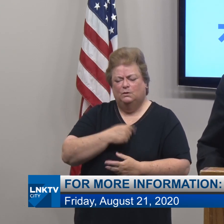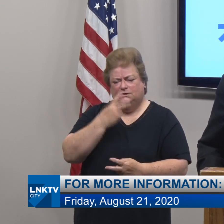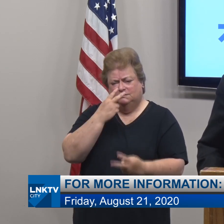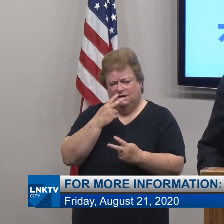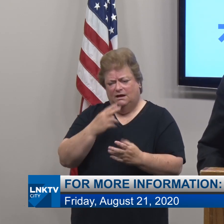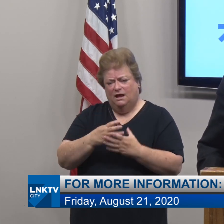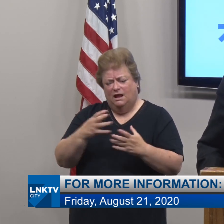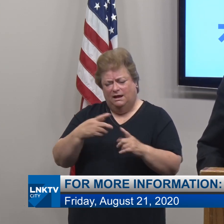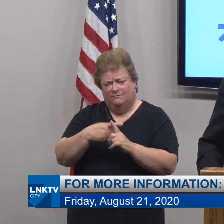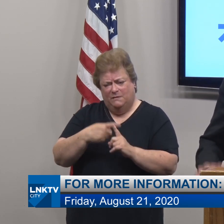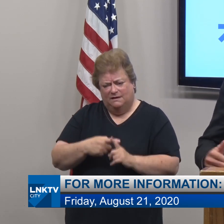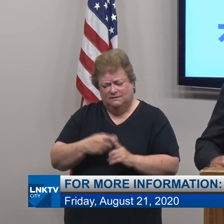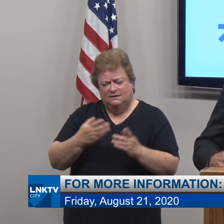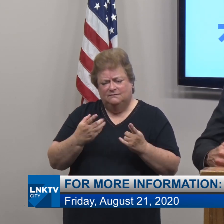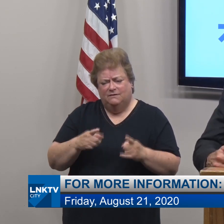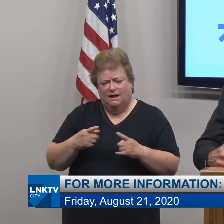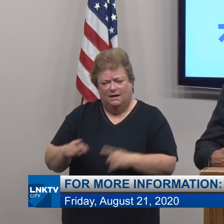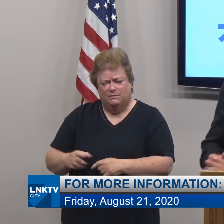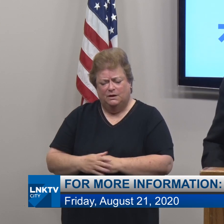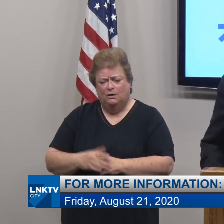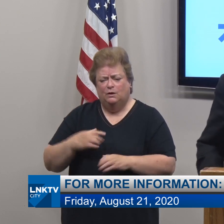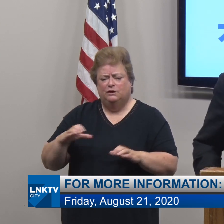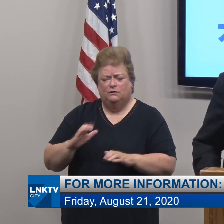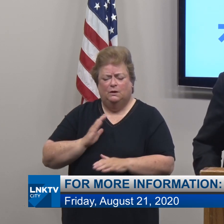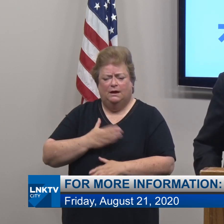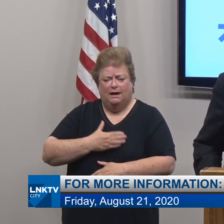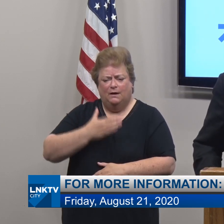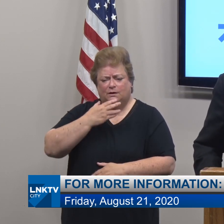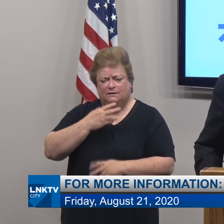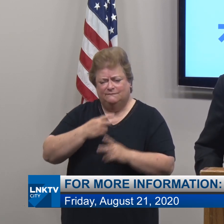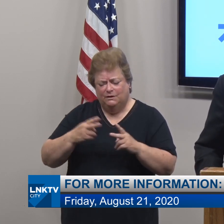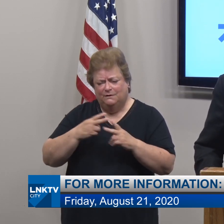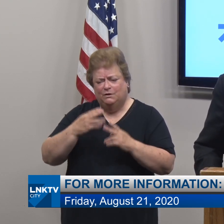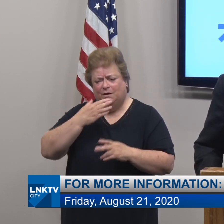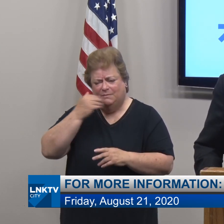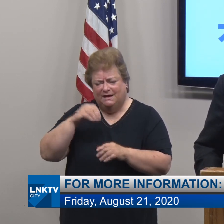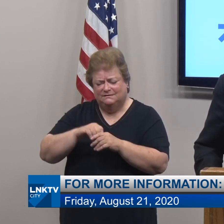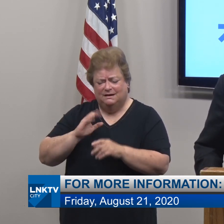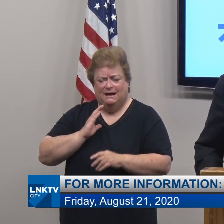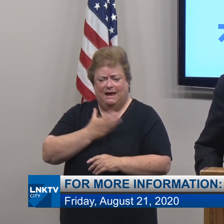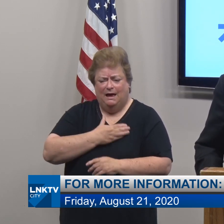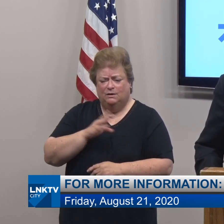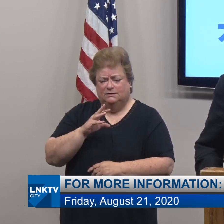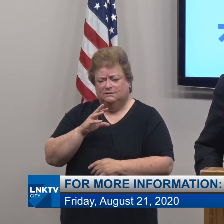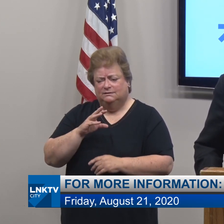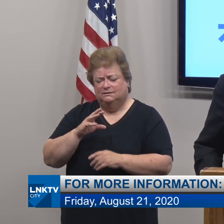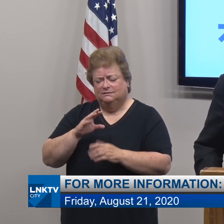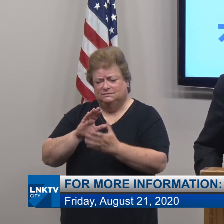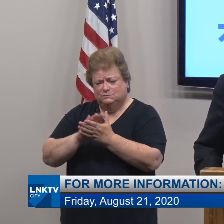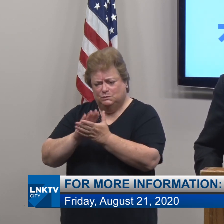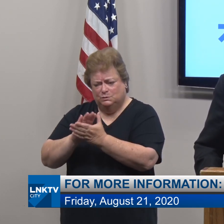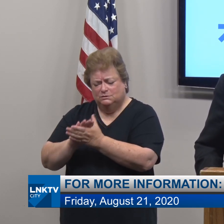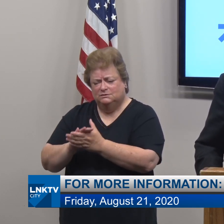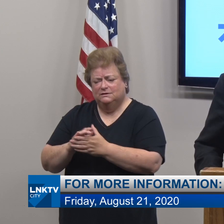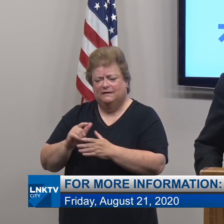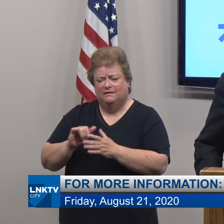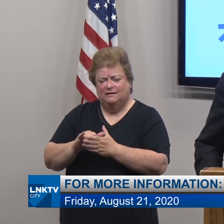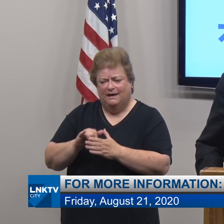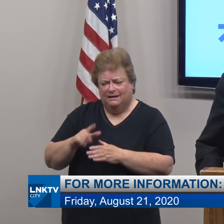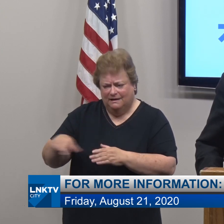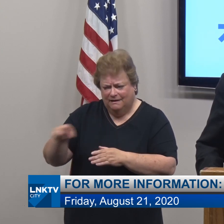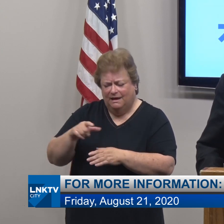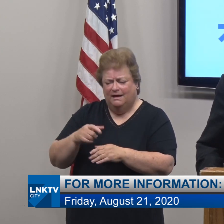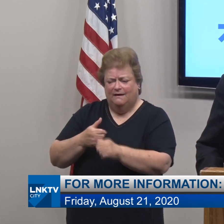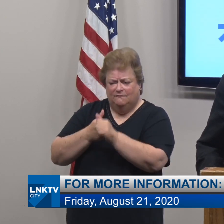fact that we're doing our very, very best in all of 60 of our schools to follow guidelines that hopefully we're a